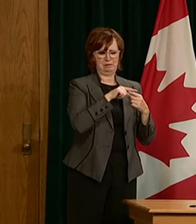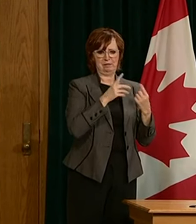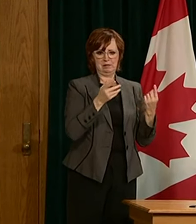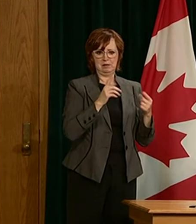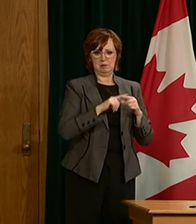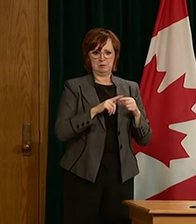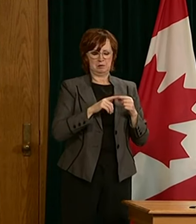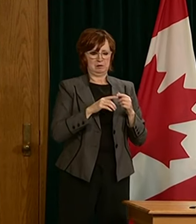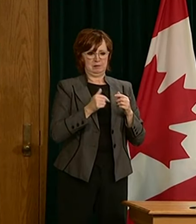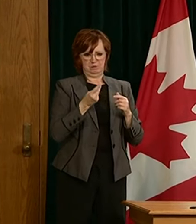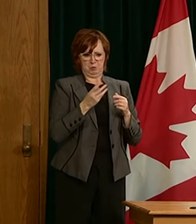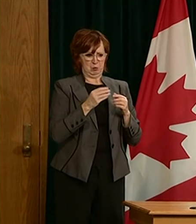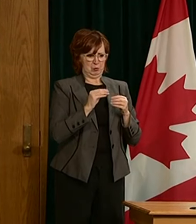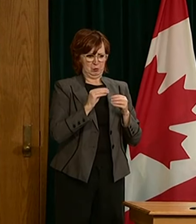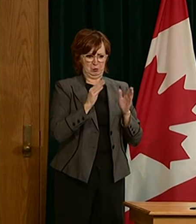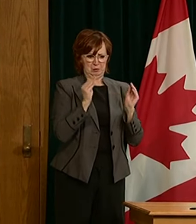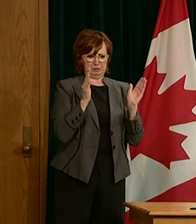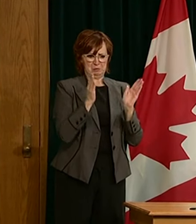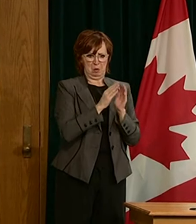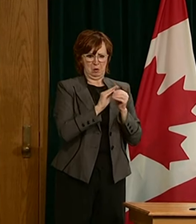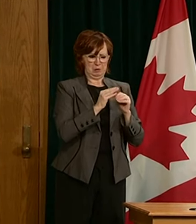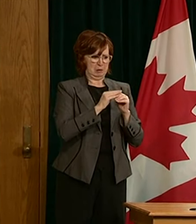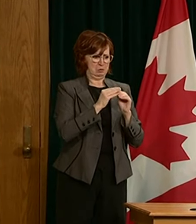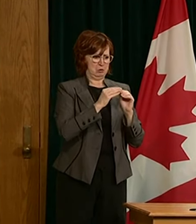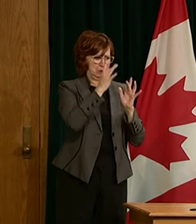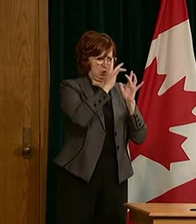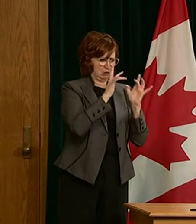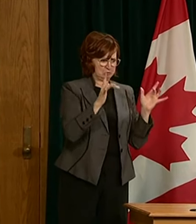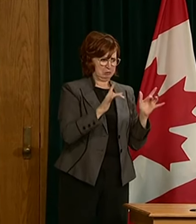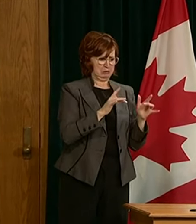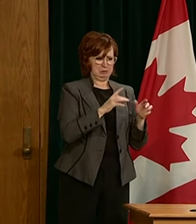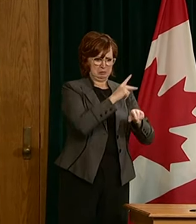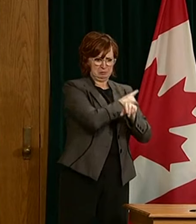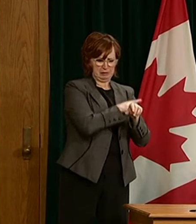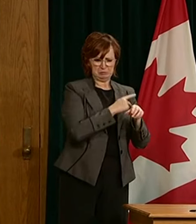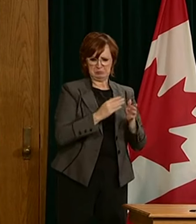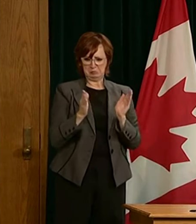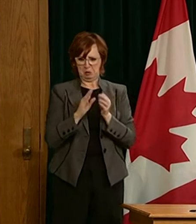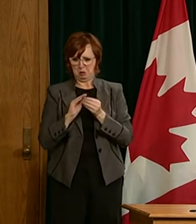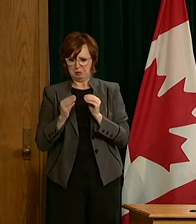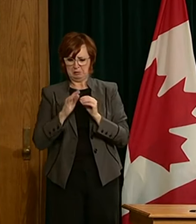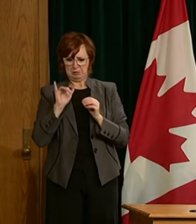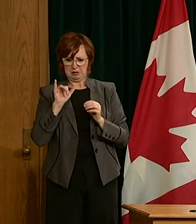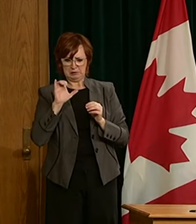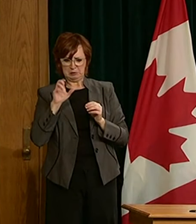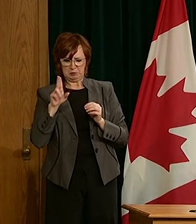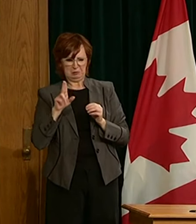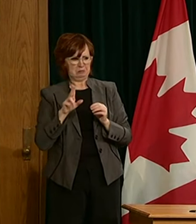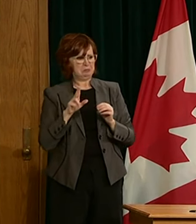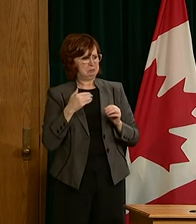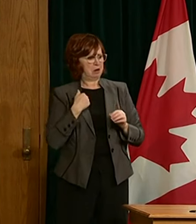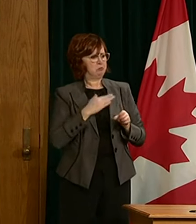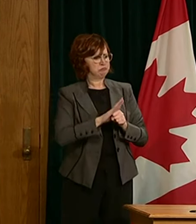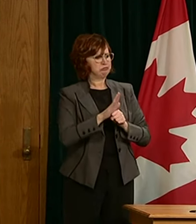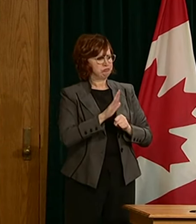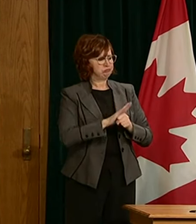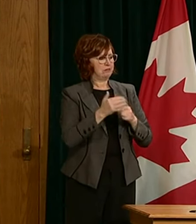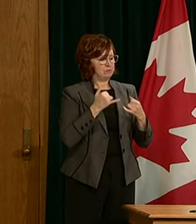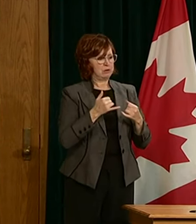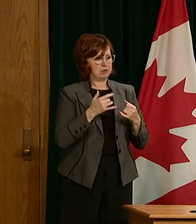with respect to our ventilator capacity over the next couple of weeks, I think it's fair to say, without knowing exactly what's going to happen, unless there's some kind of